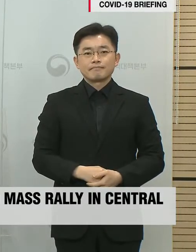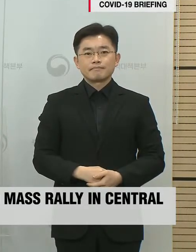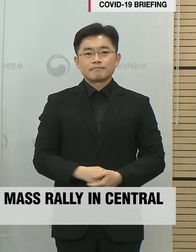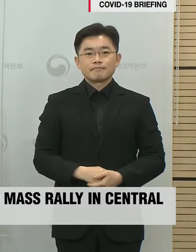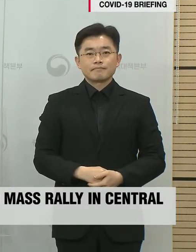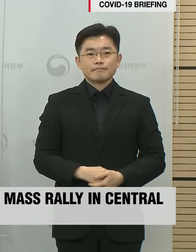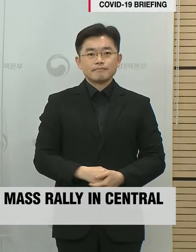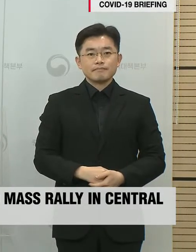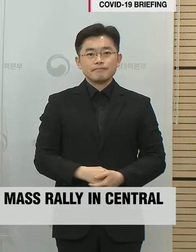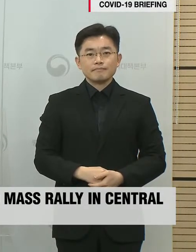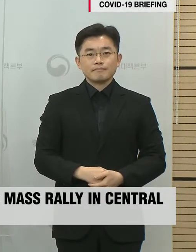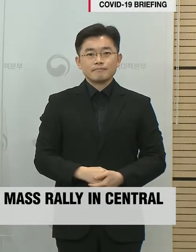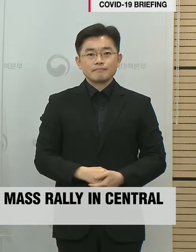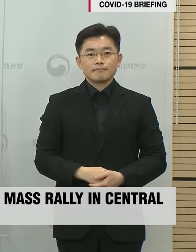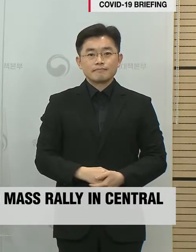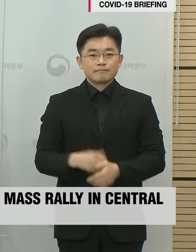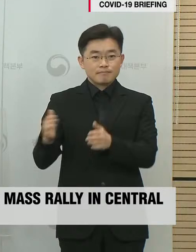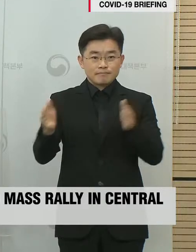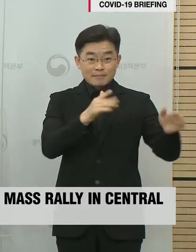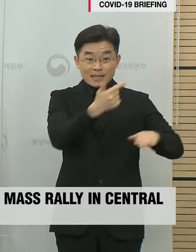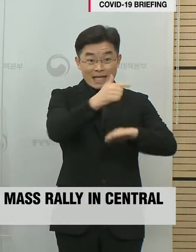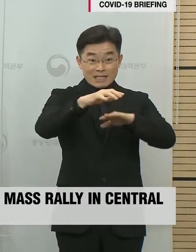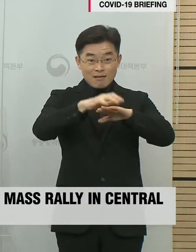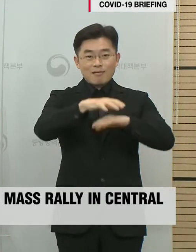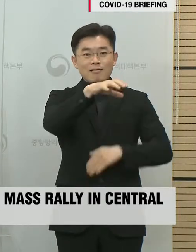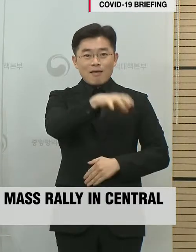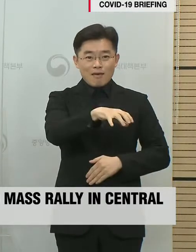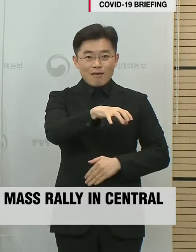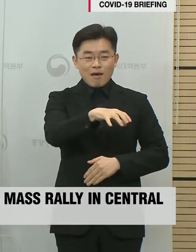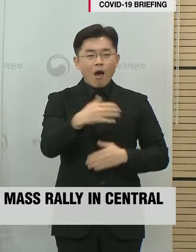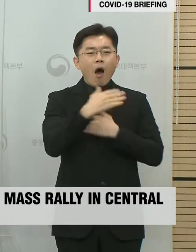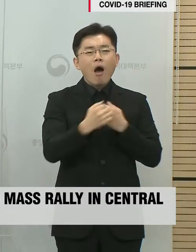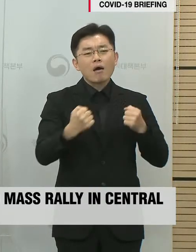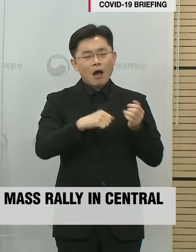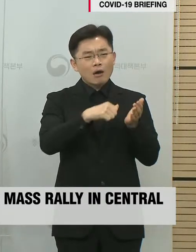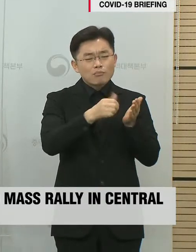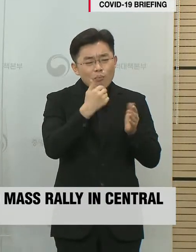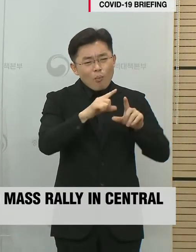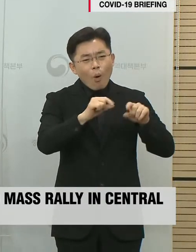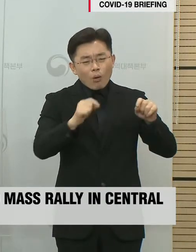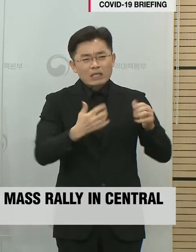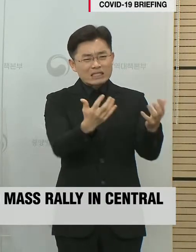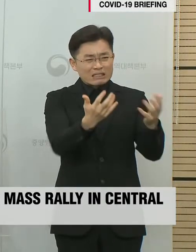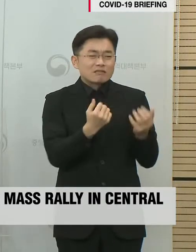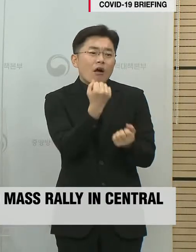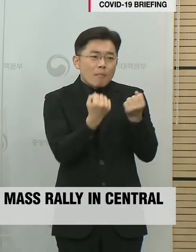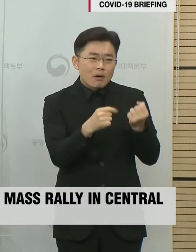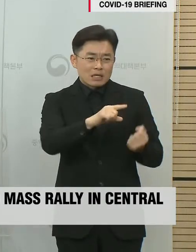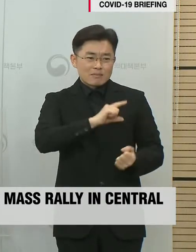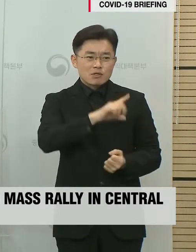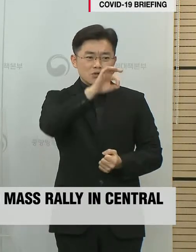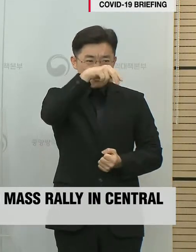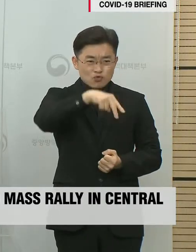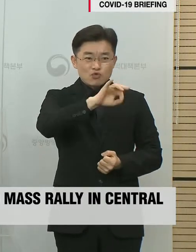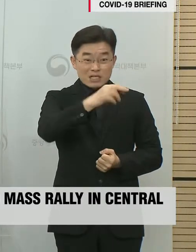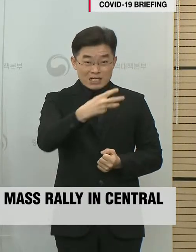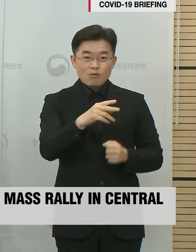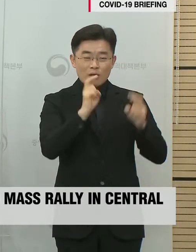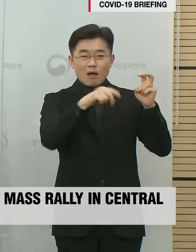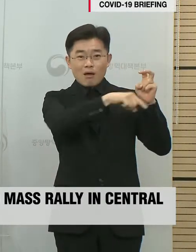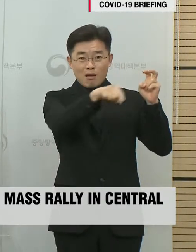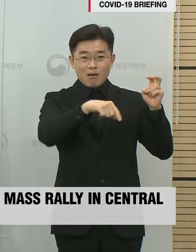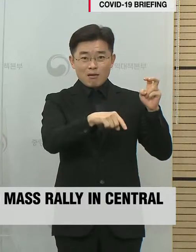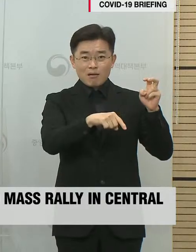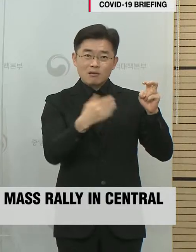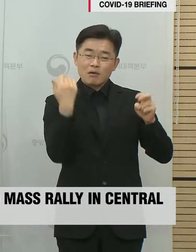have 10 cases being confirmed to date. Next, Daejeon City, we have the UniCity, which